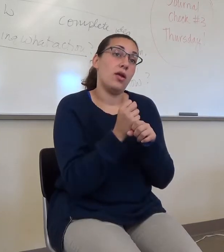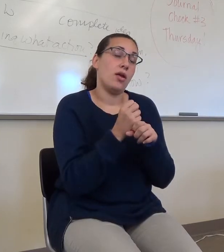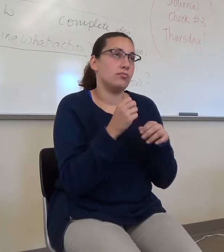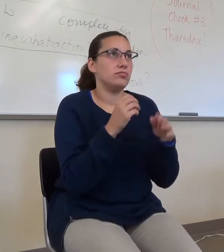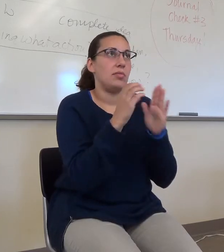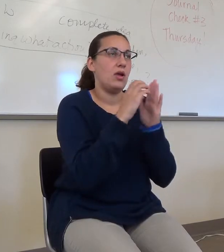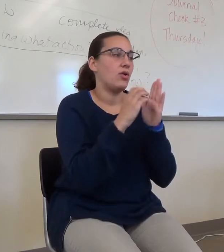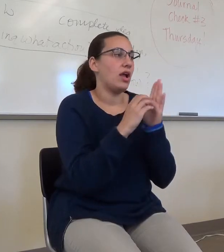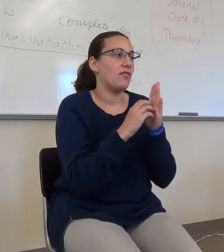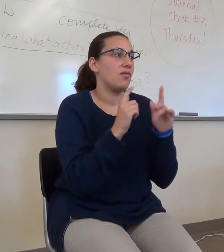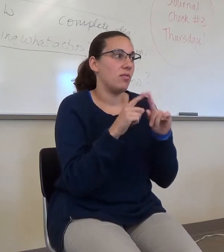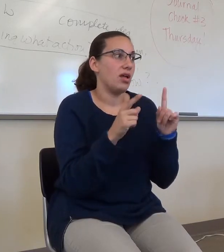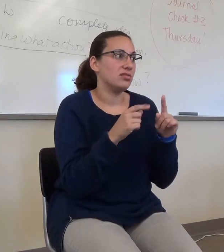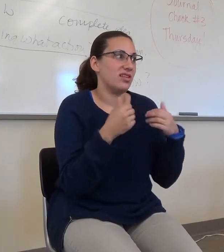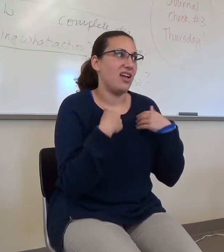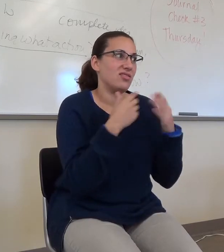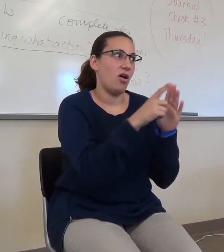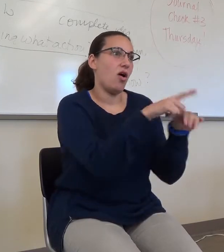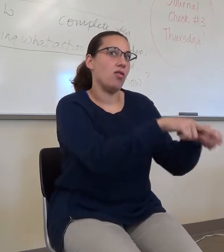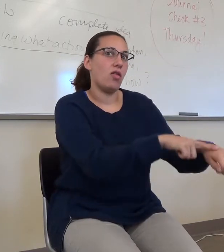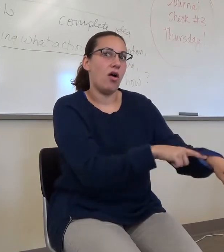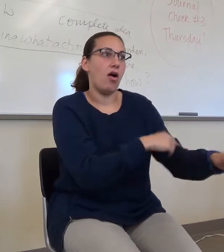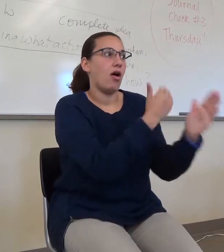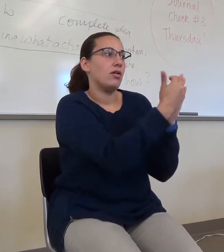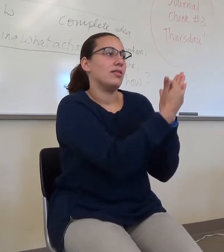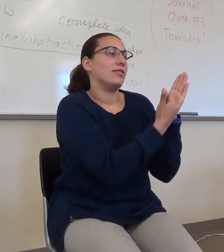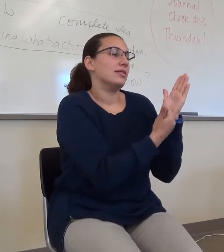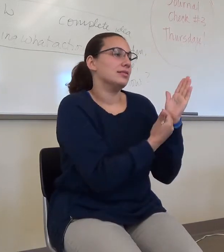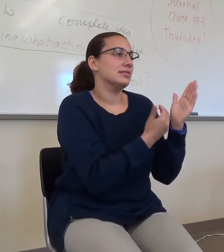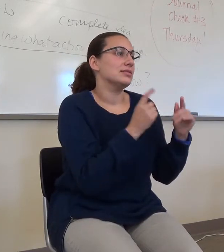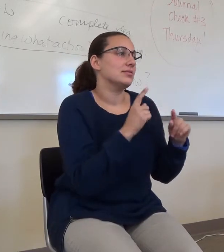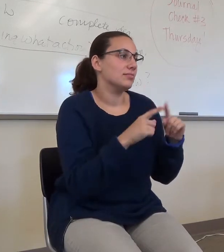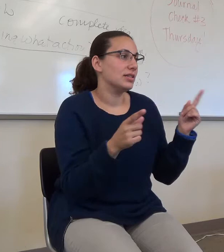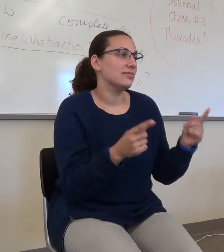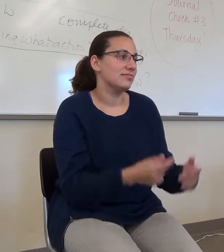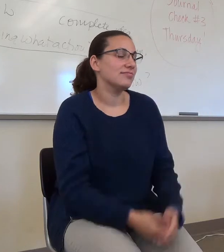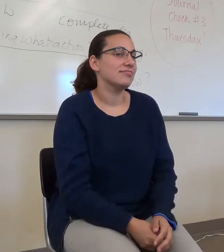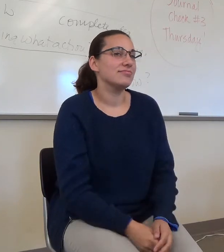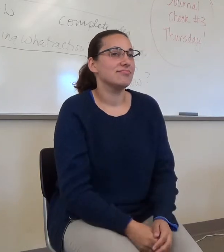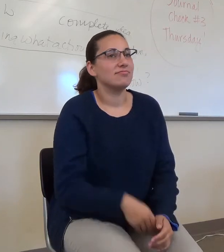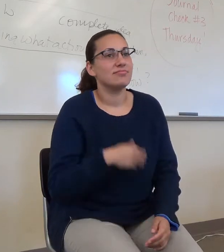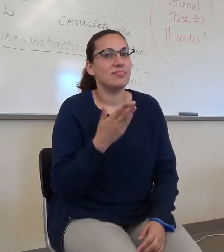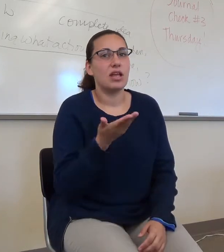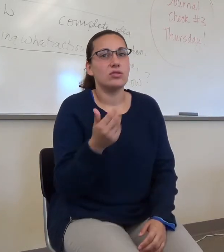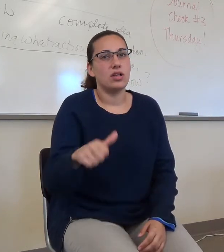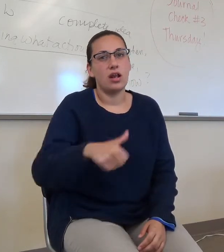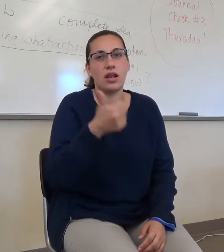there. Okay, so what is it, and here's another apostrophe thing.